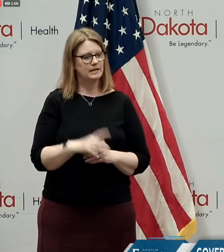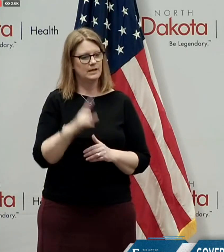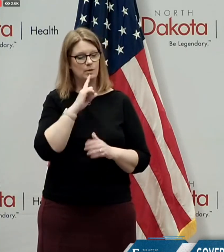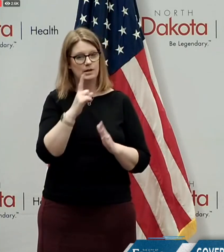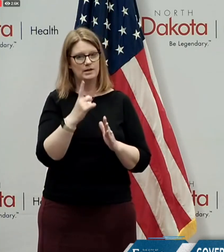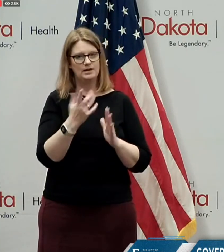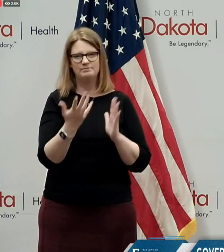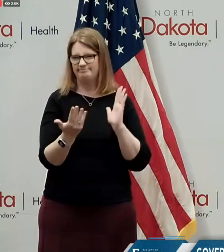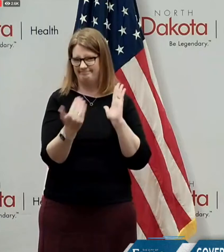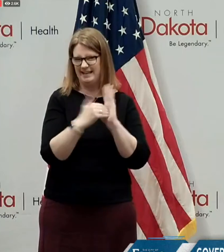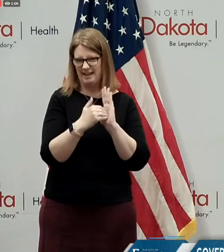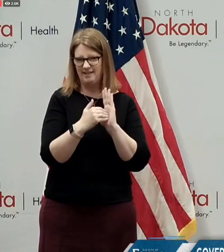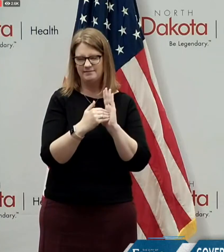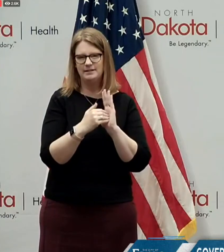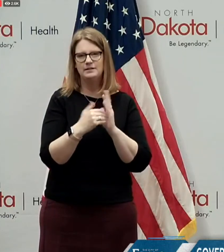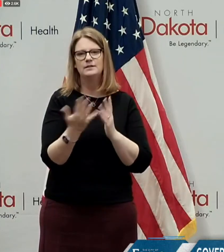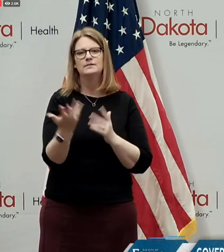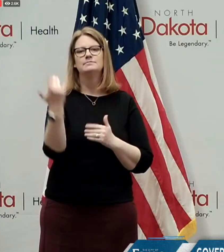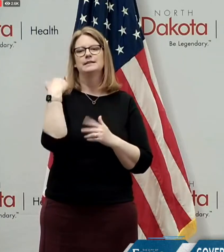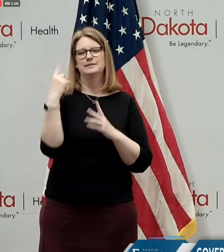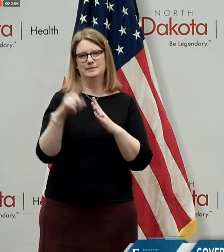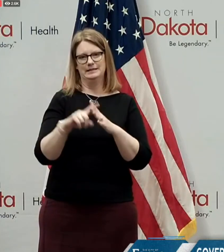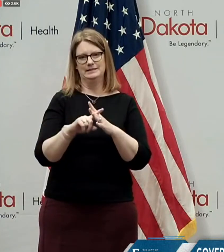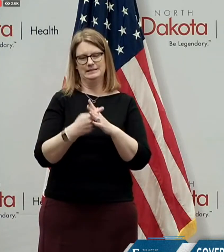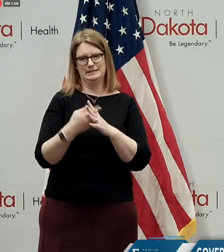the chairman has said. Back when this started in